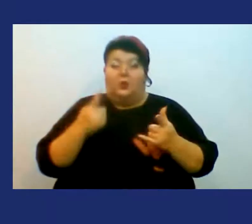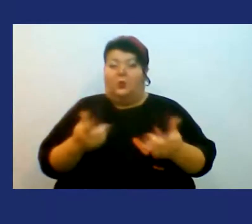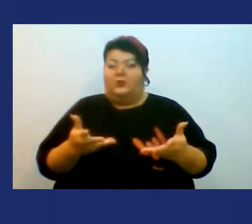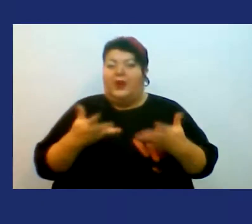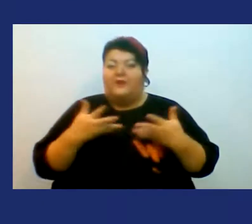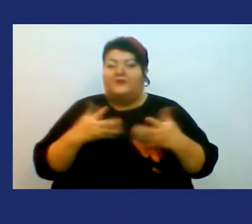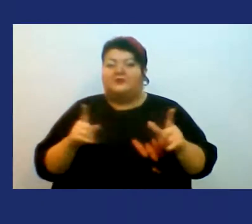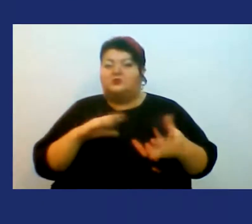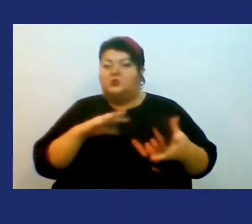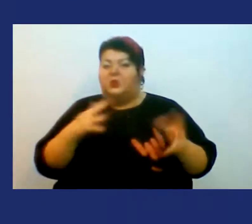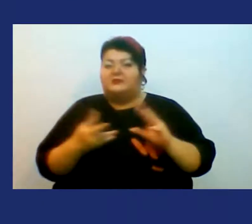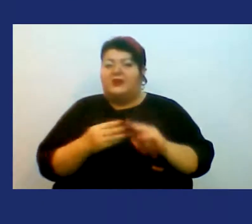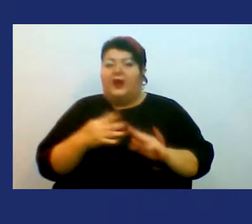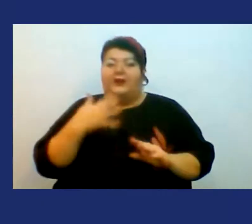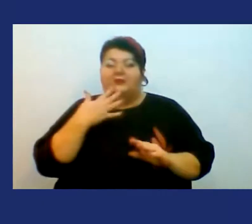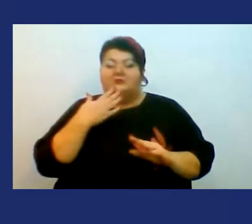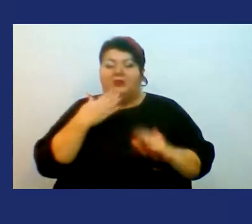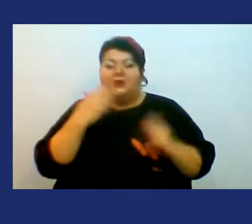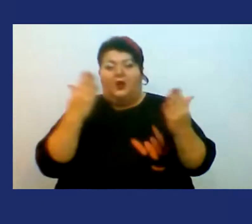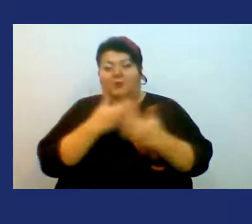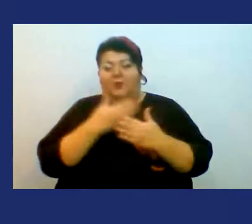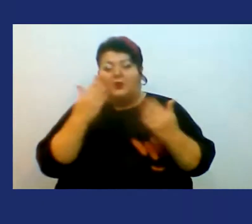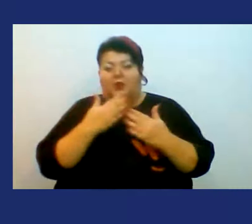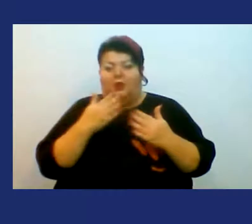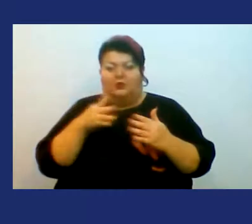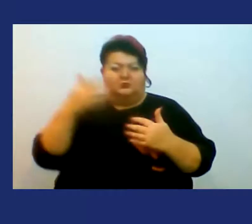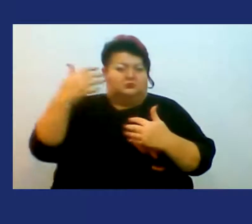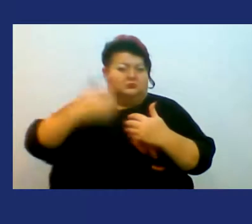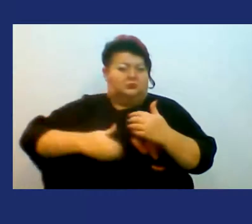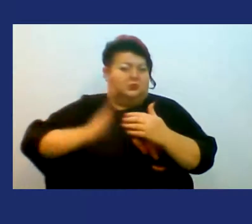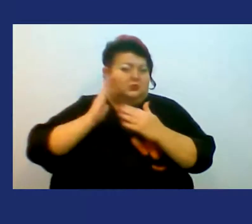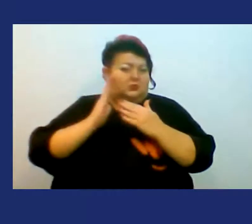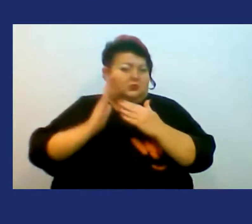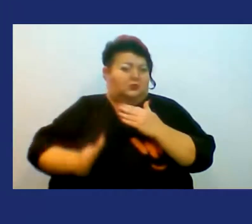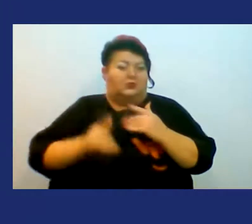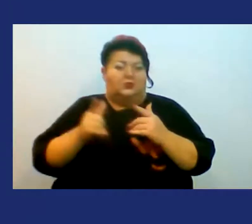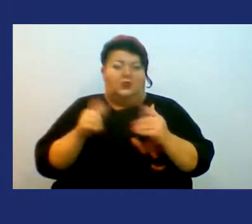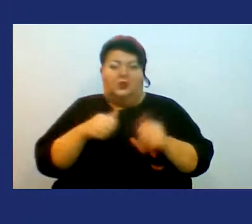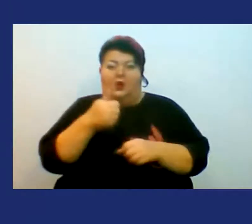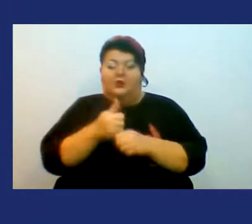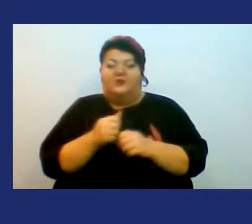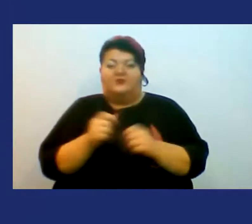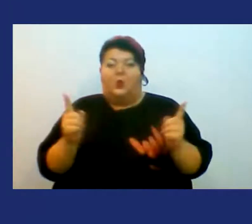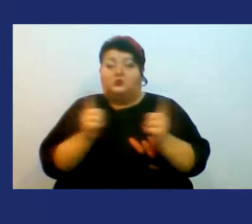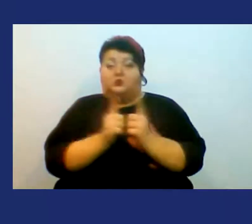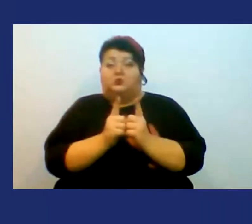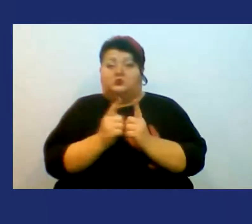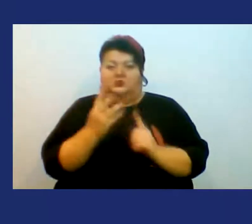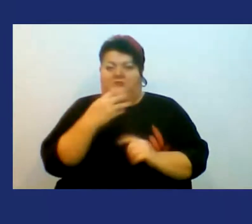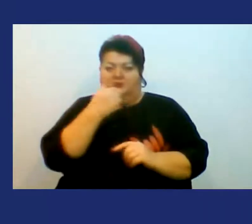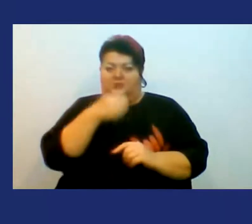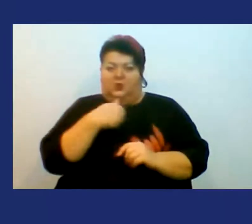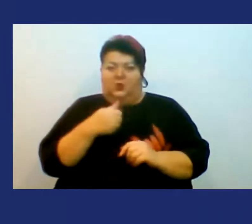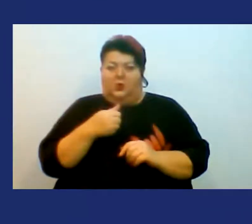that national media would tend aside from the major political fight of